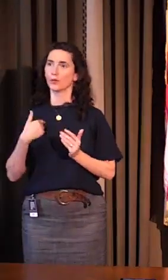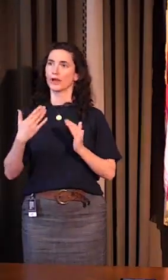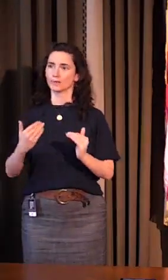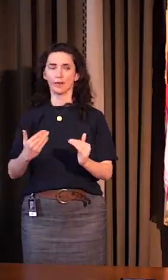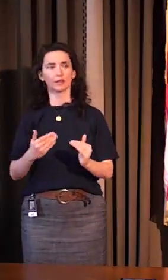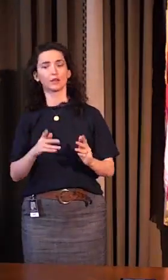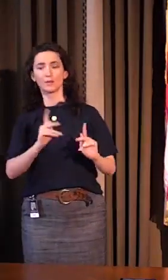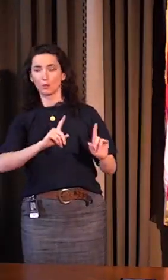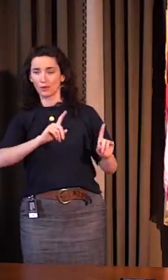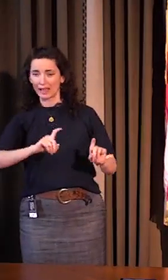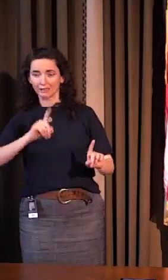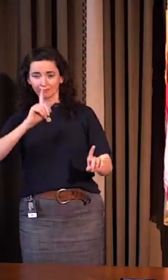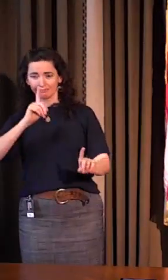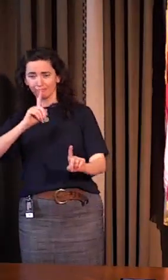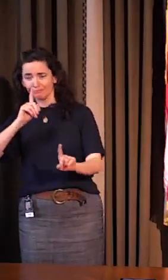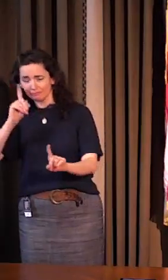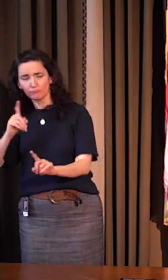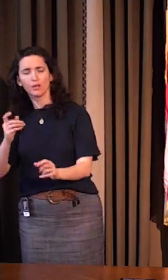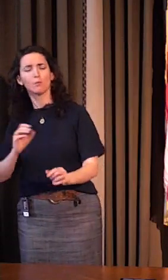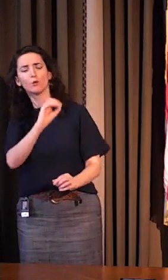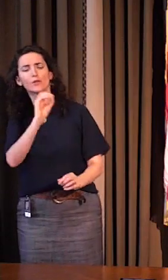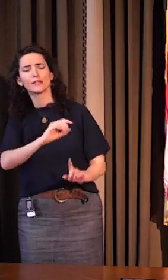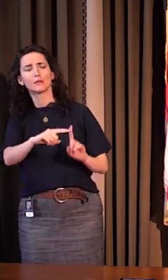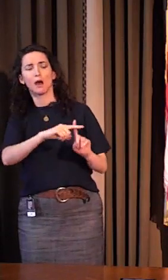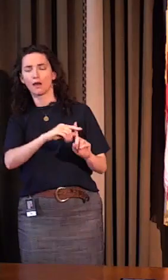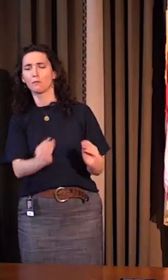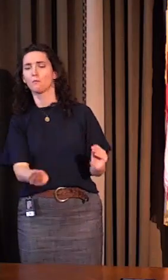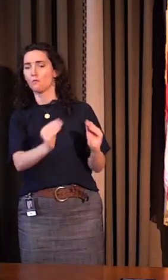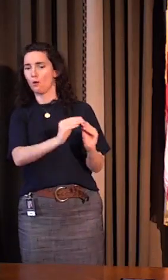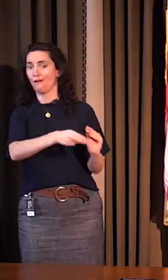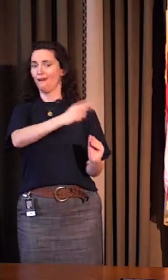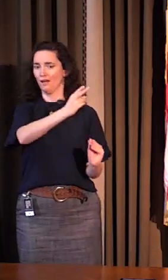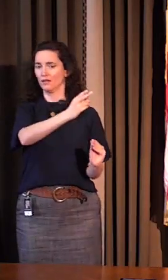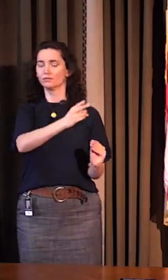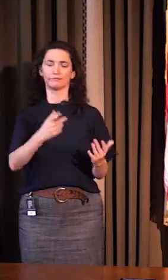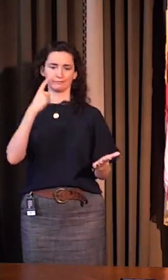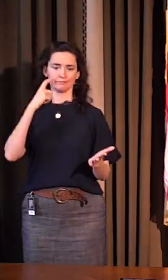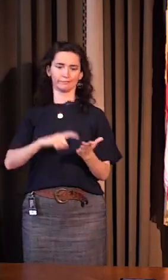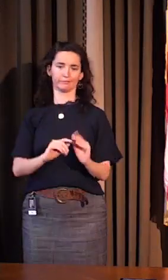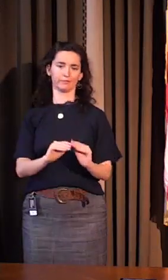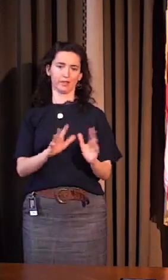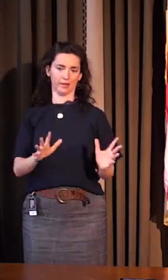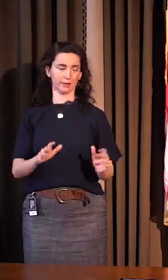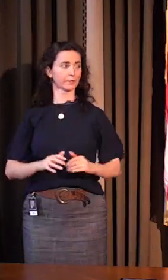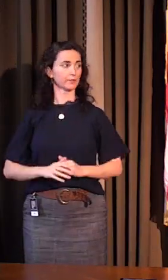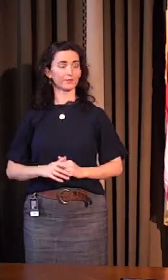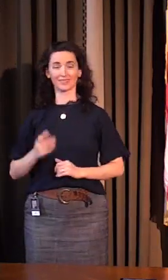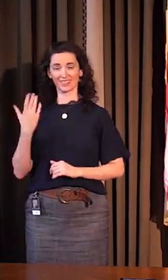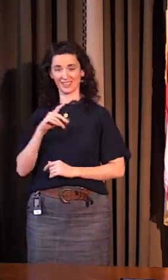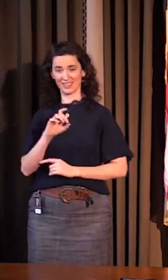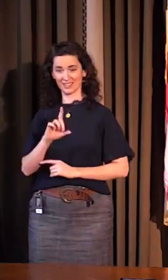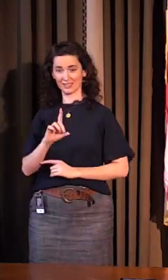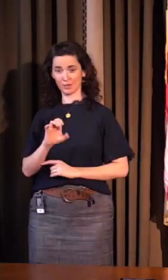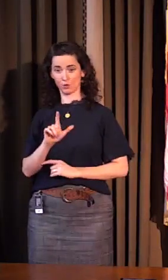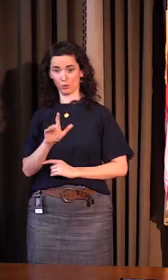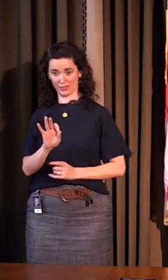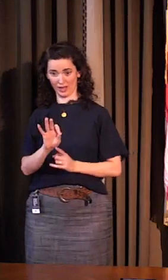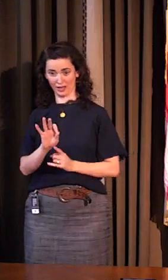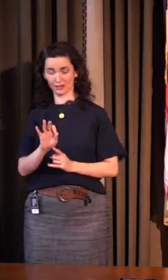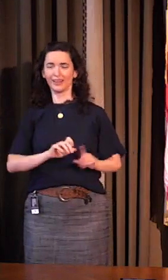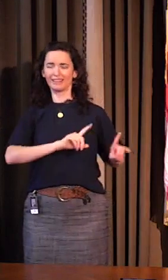positivity. We are seeing that. As of December the 29th, the 7-day cumulative statewide percent positivity was